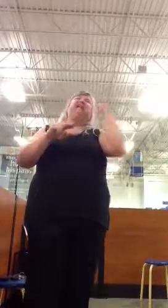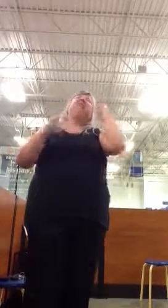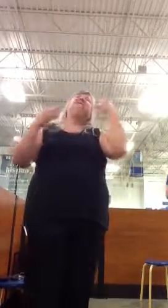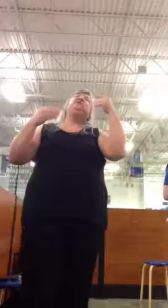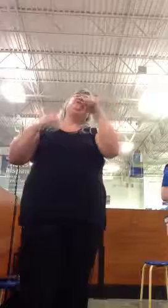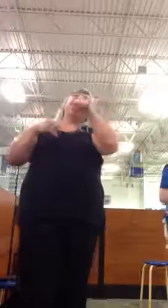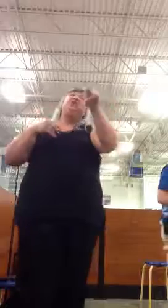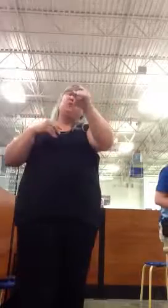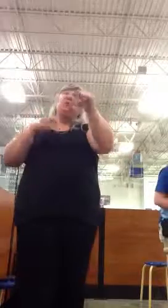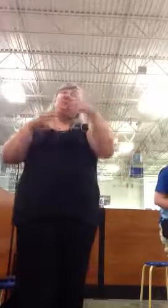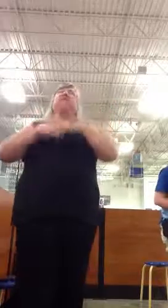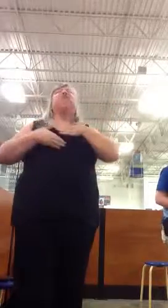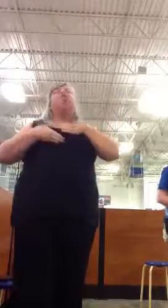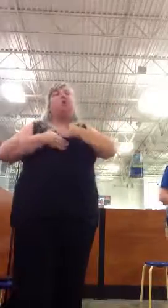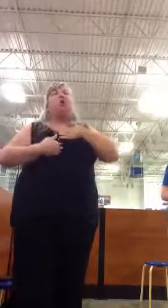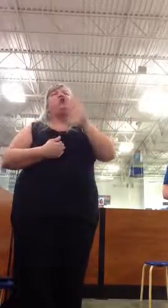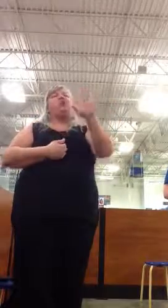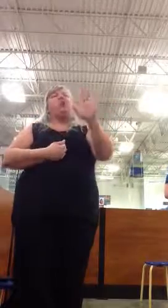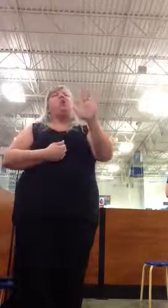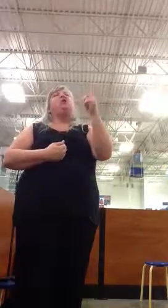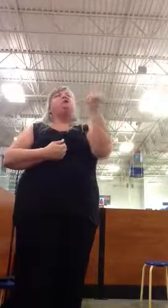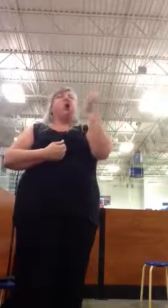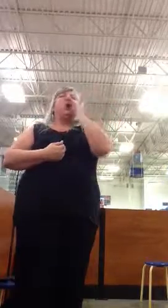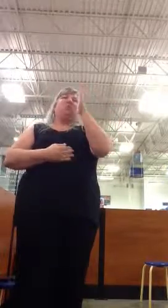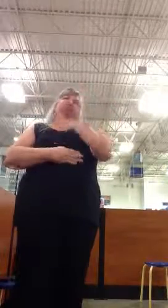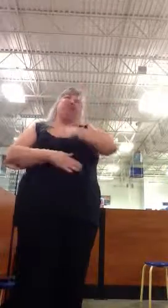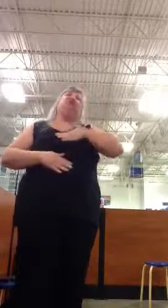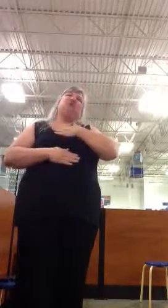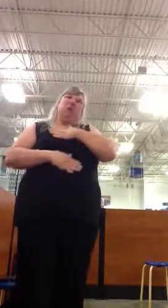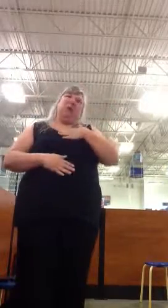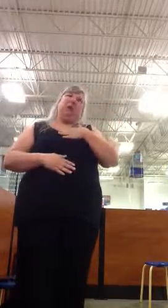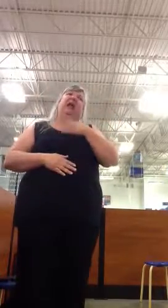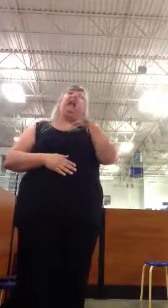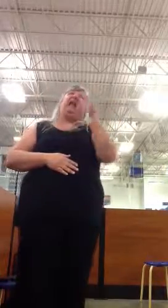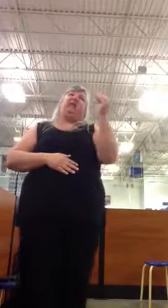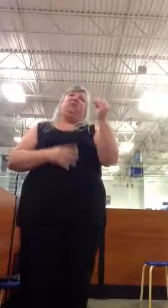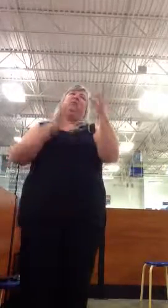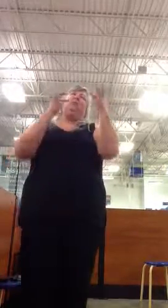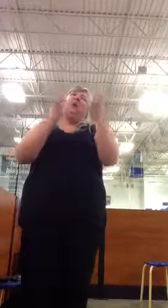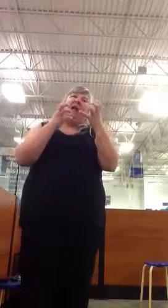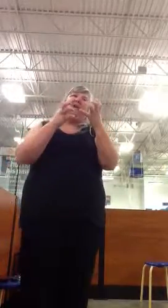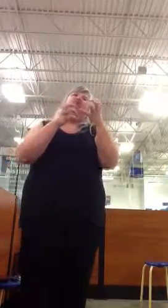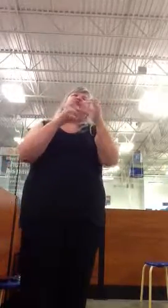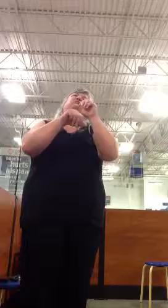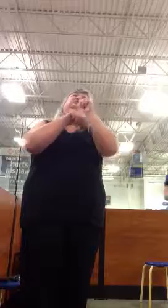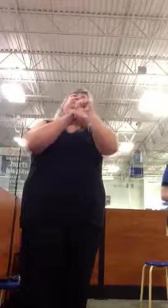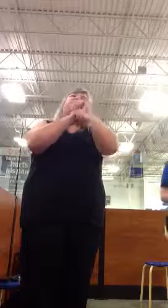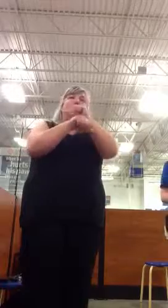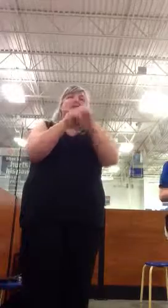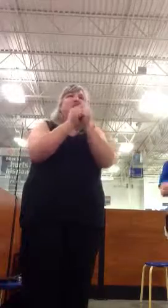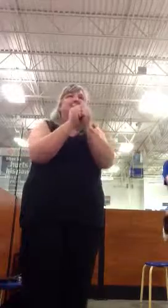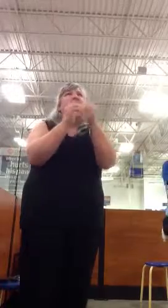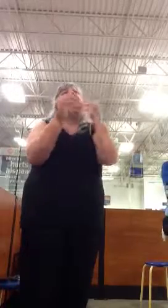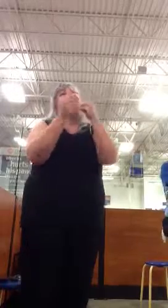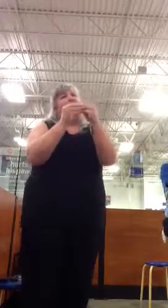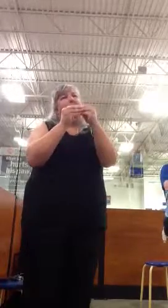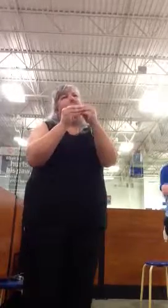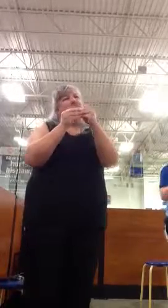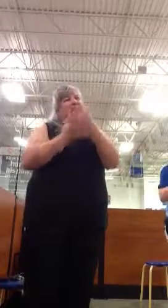fun. And I guarantee you'll want to work with your dog a little bit more. Right? I know if I didn't enjoy